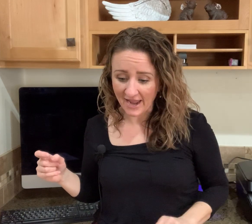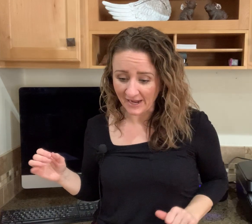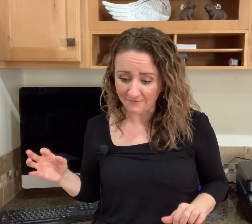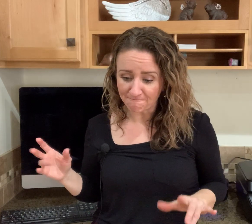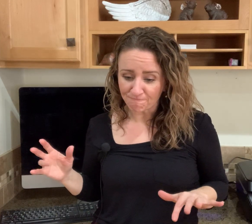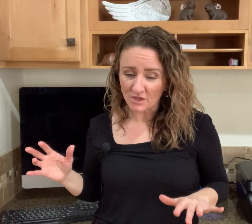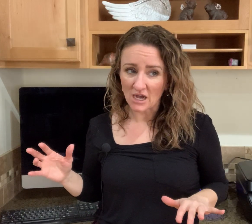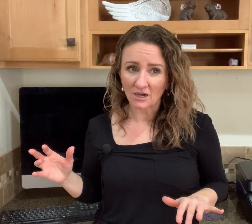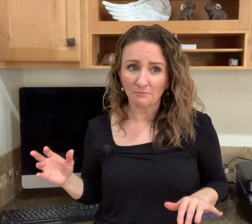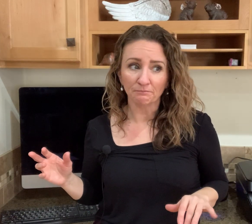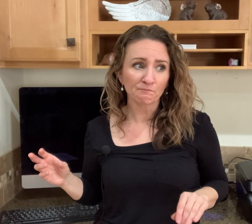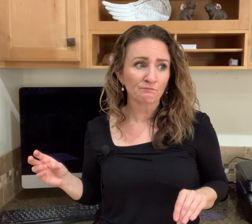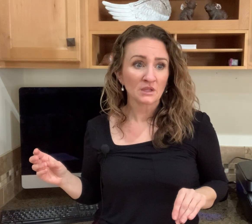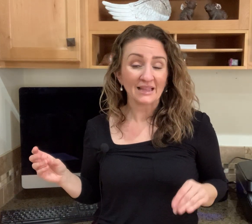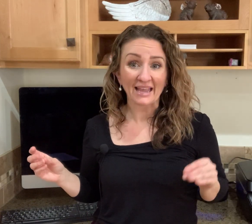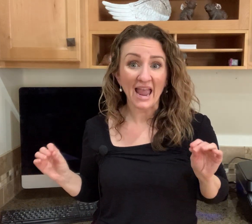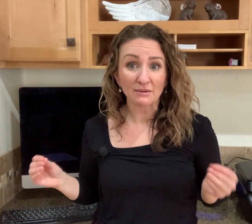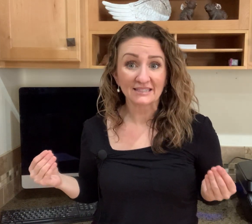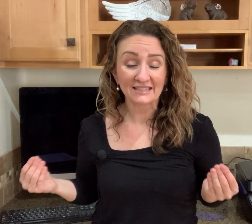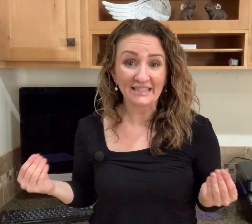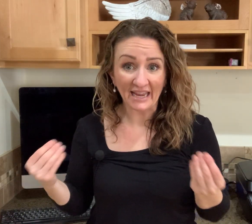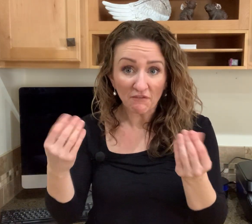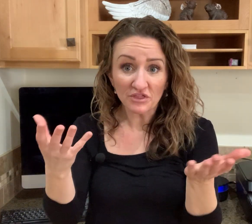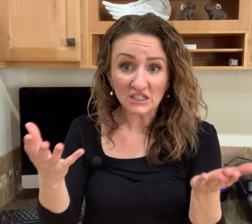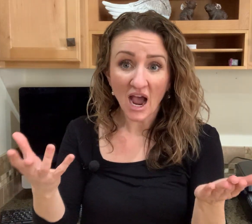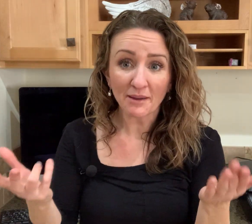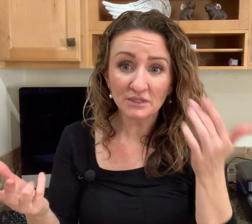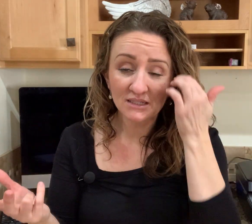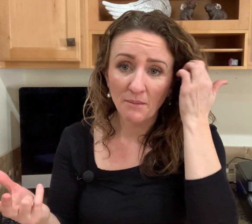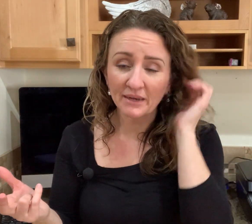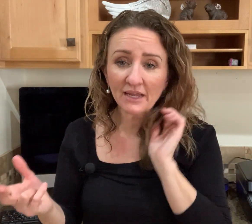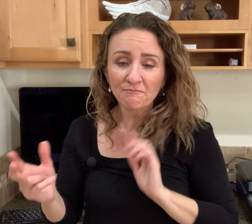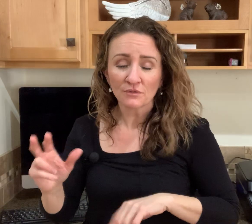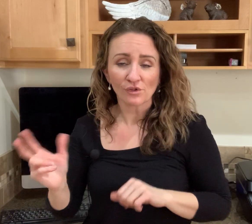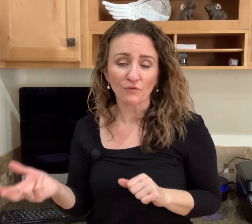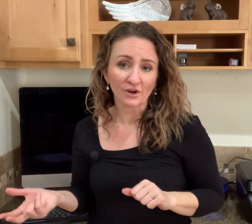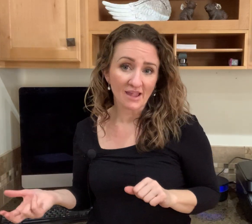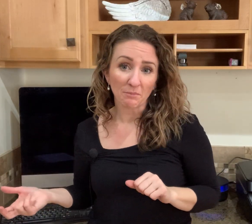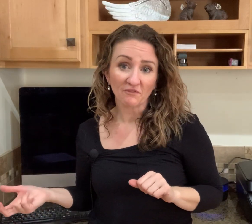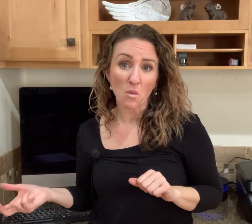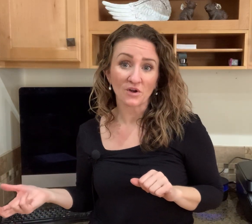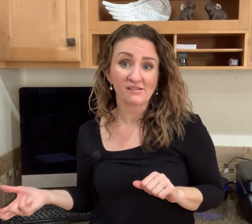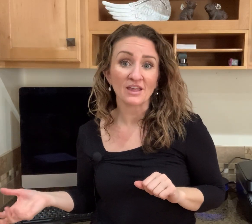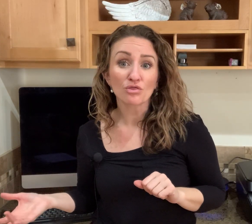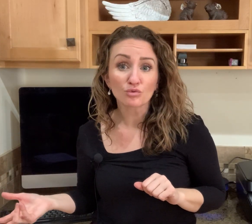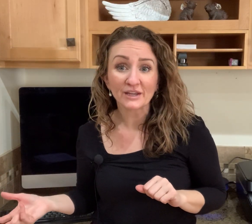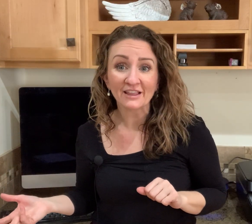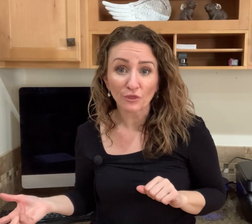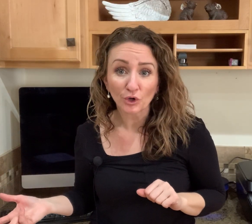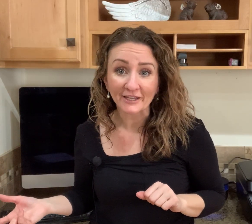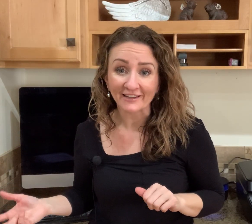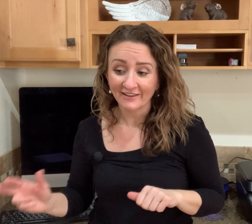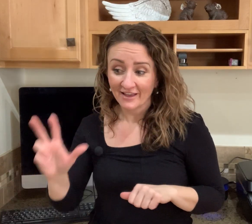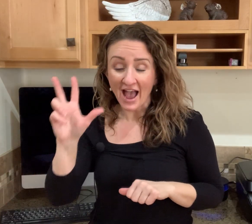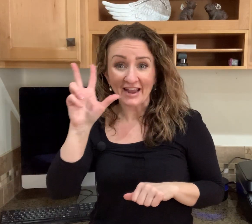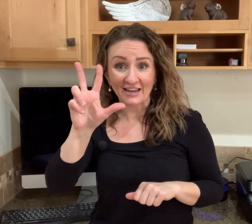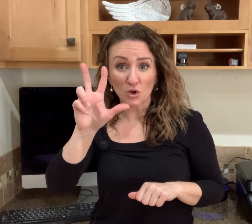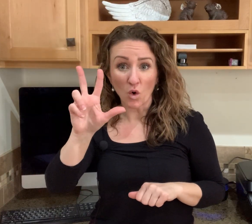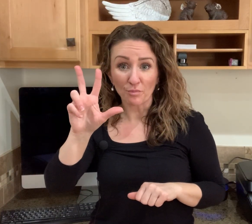say, like give the time to somebody, so for example, if I wanted to say 3:30, I could incorporate